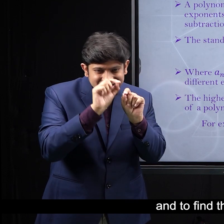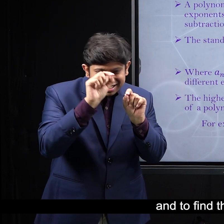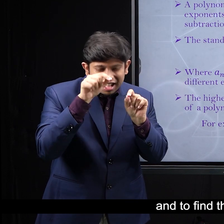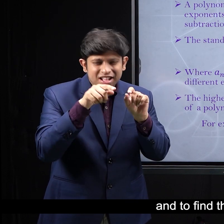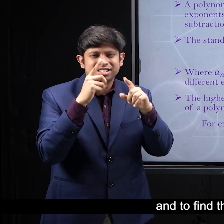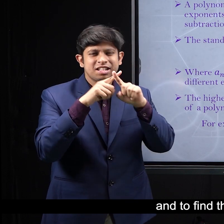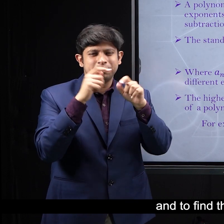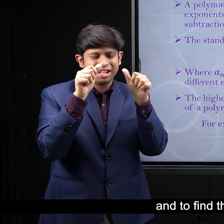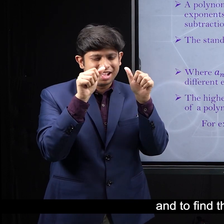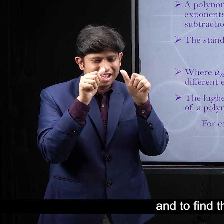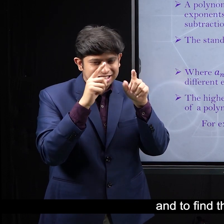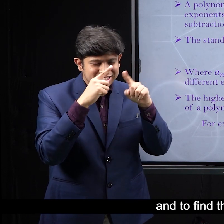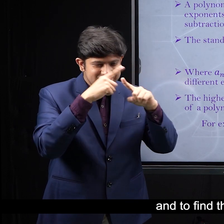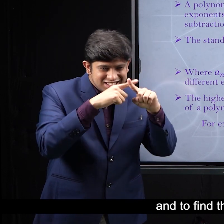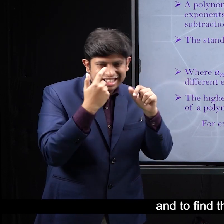zeros of the polynomials.